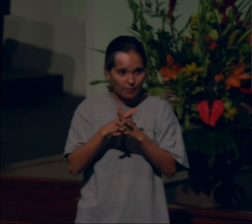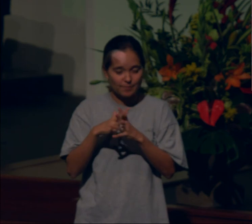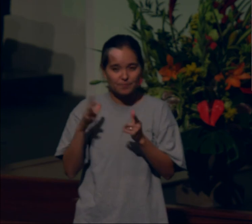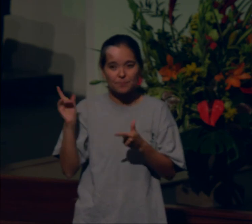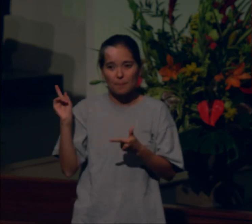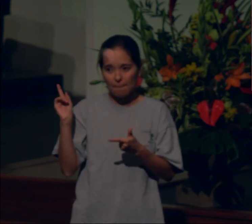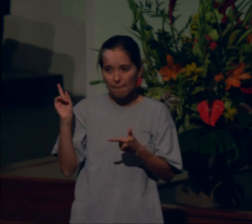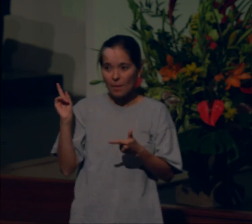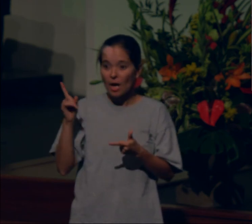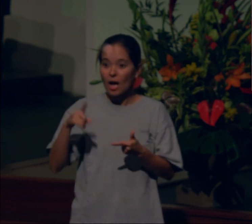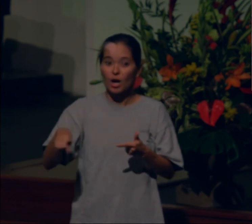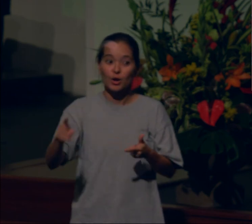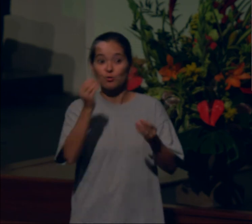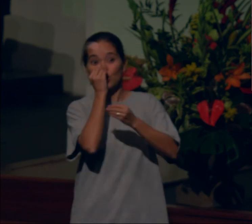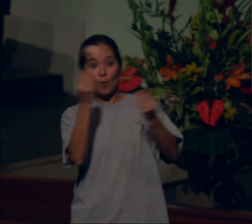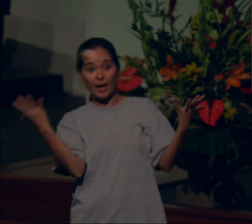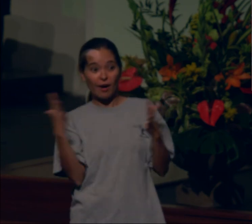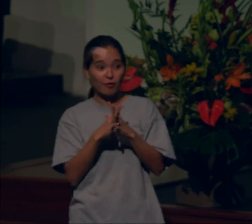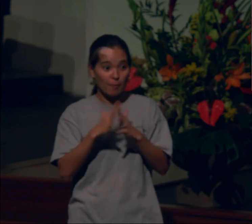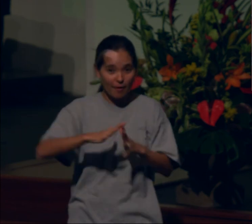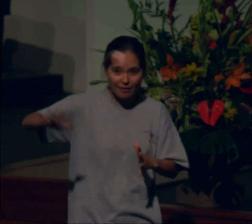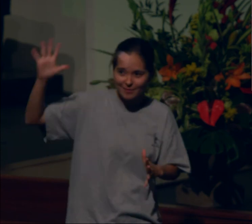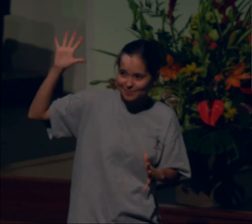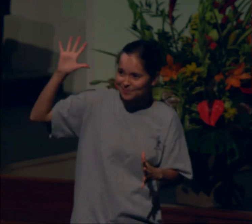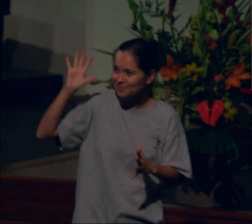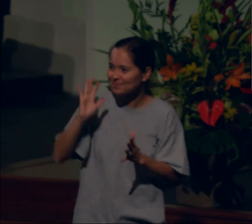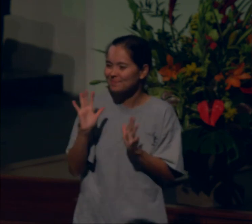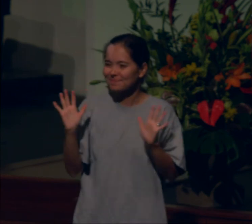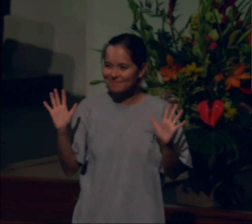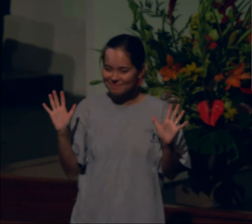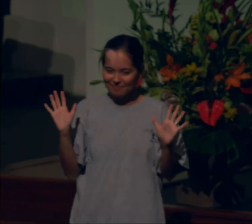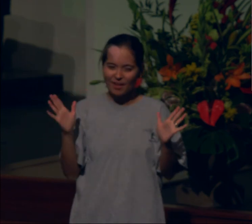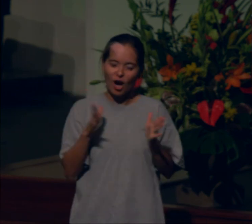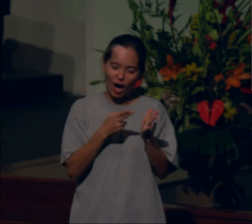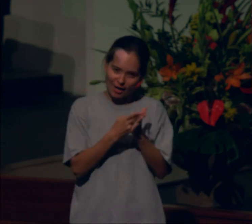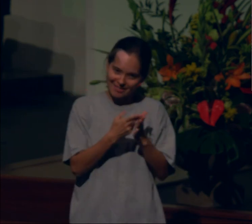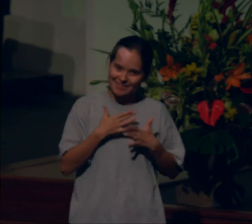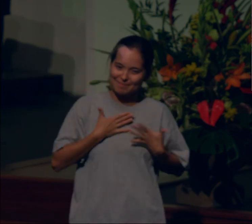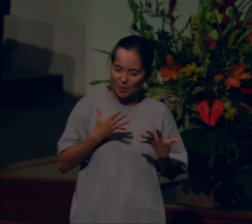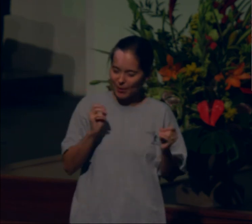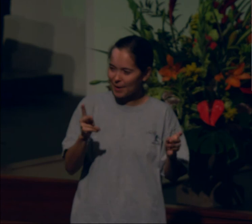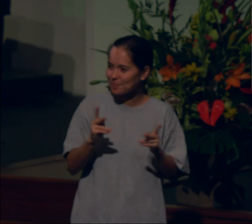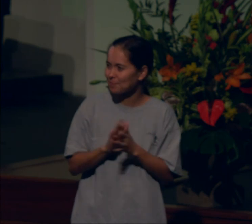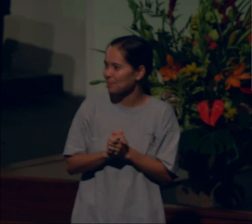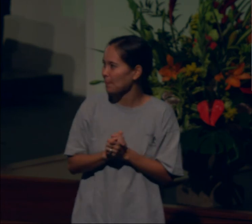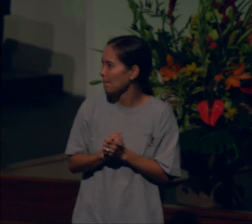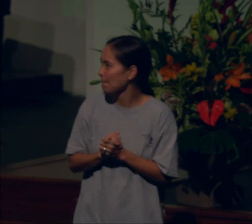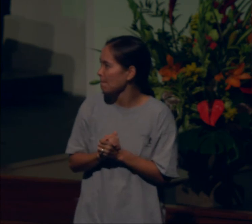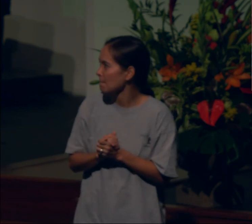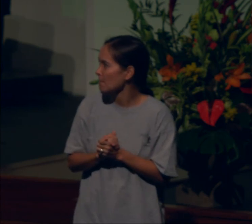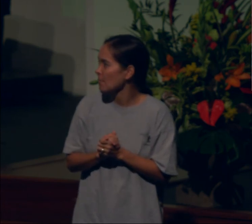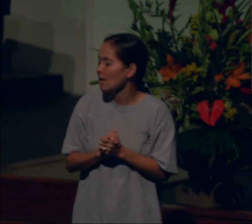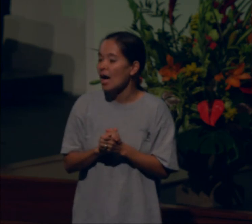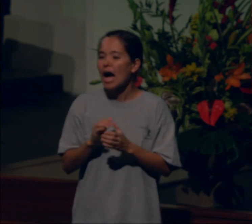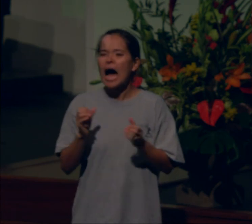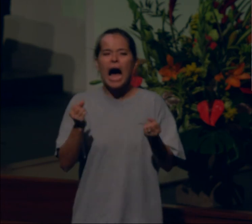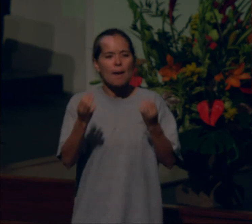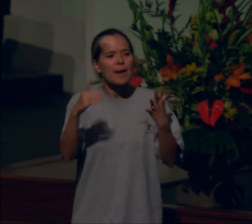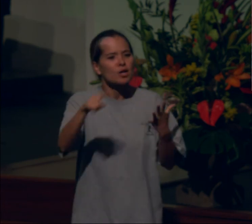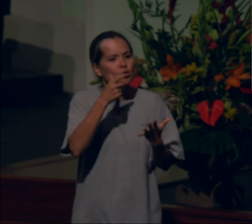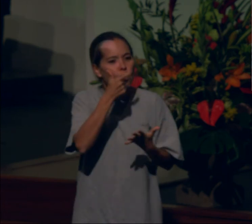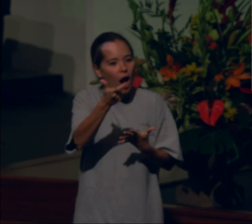How many of you don't give a rip about football? At least you're honest. Now we can talk. How many of you watched that